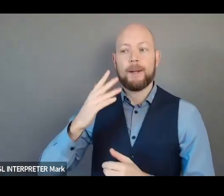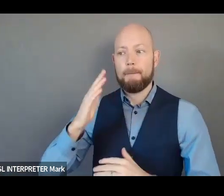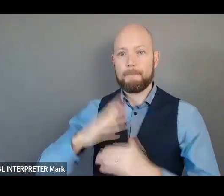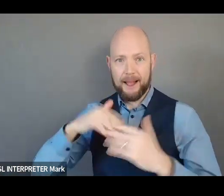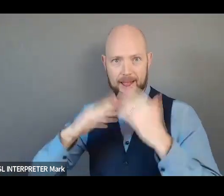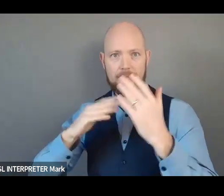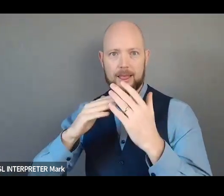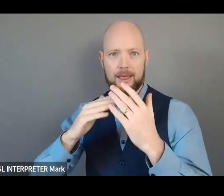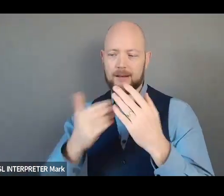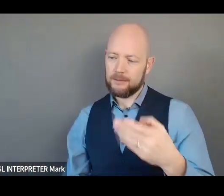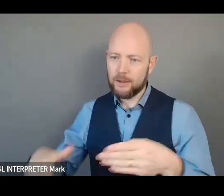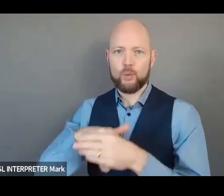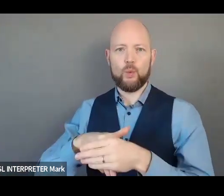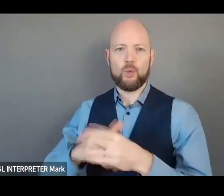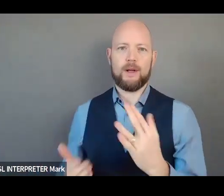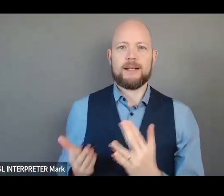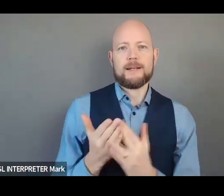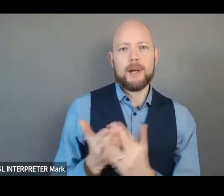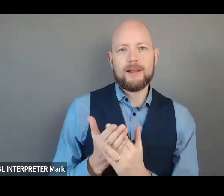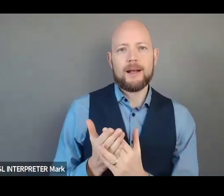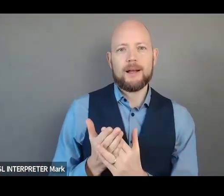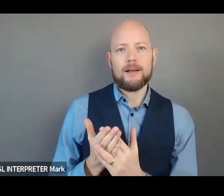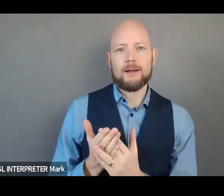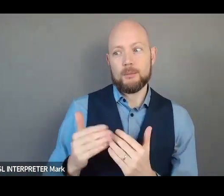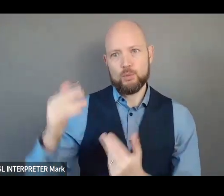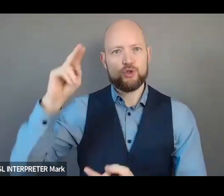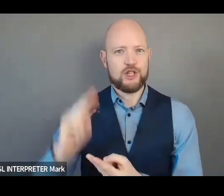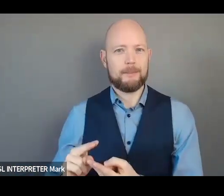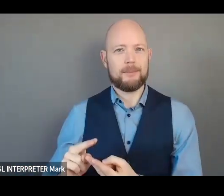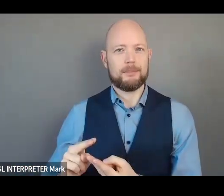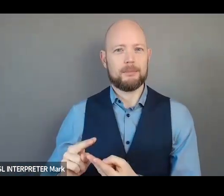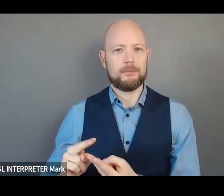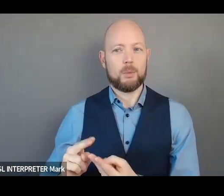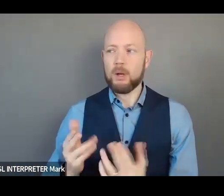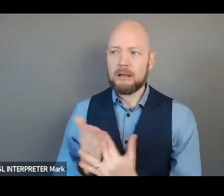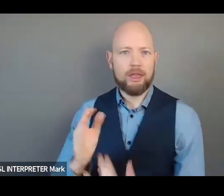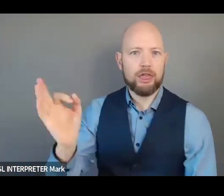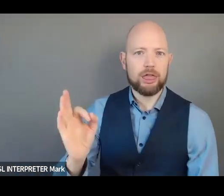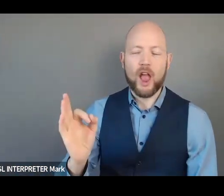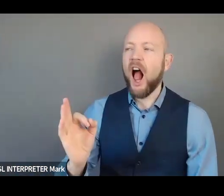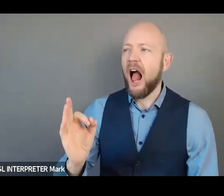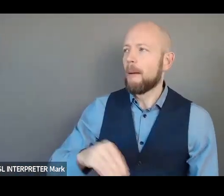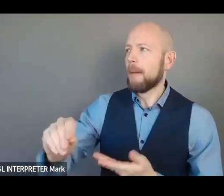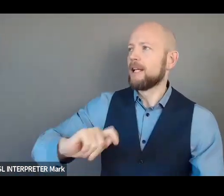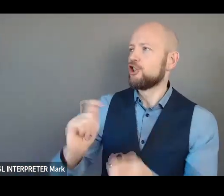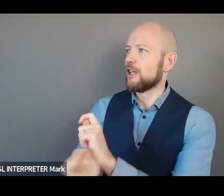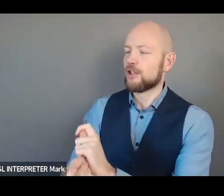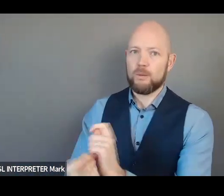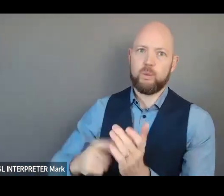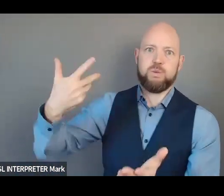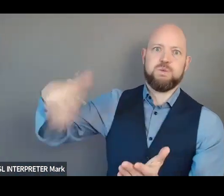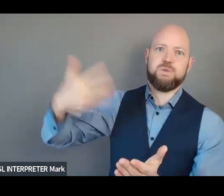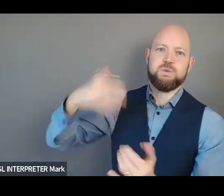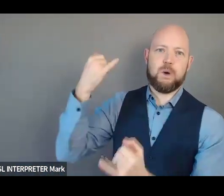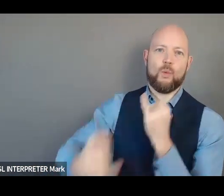heading off potentially so many different problems in the future. So I'll just finish by saying,